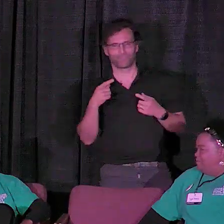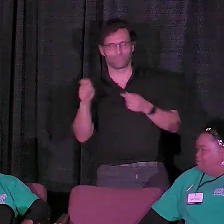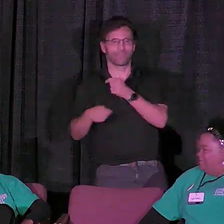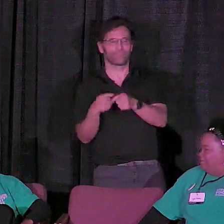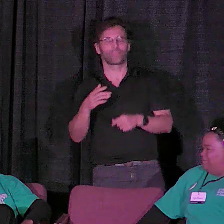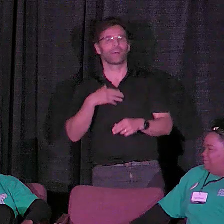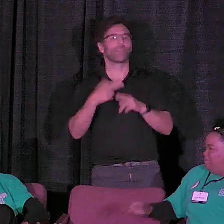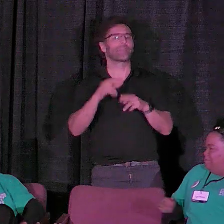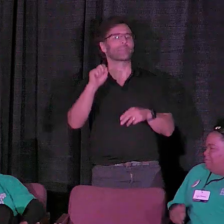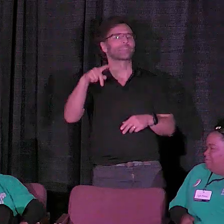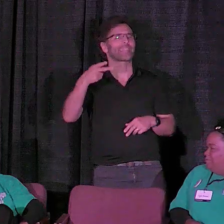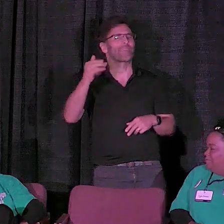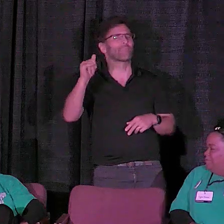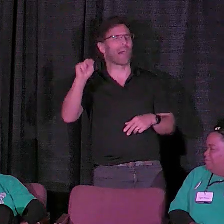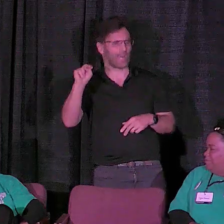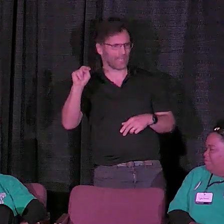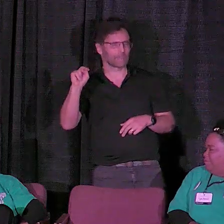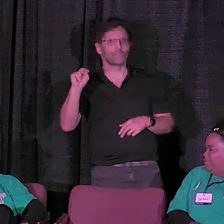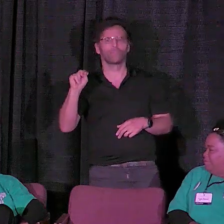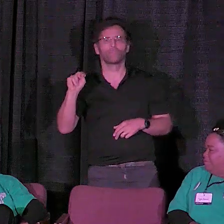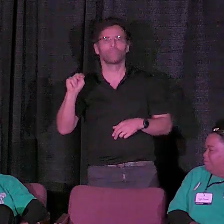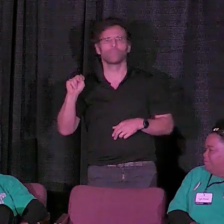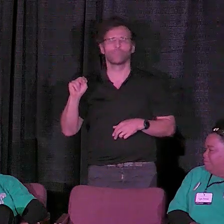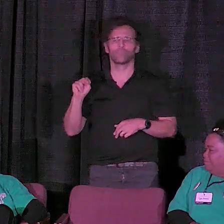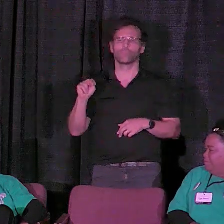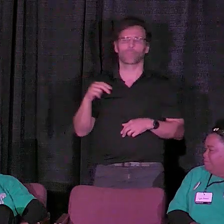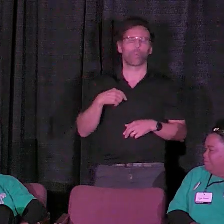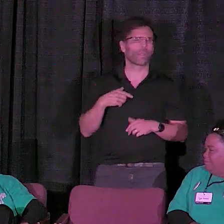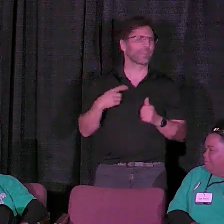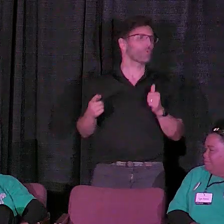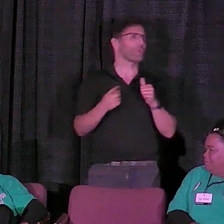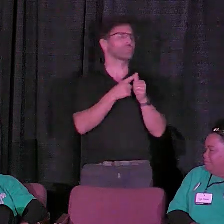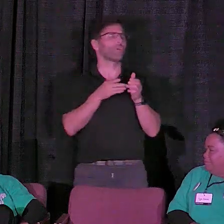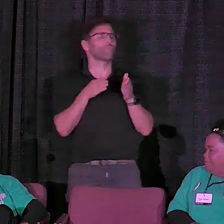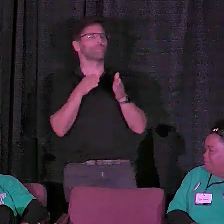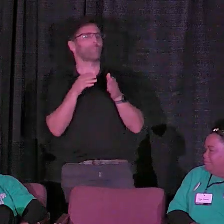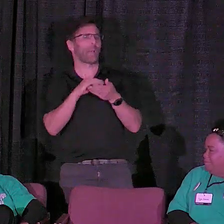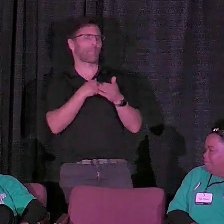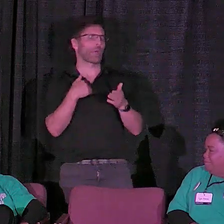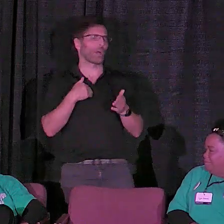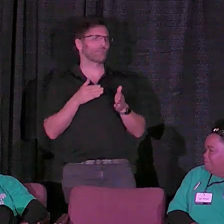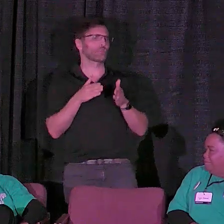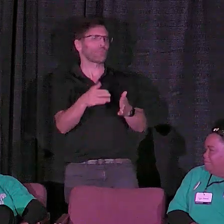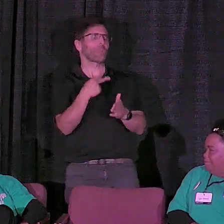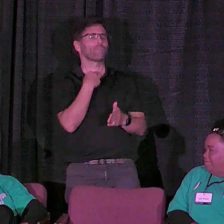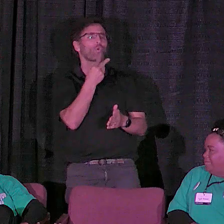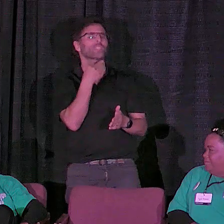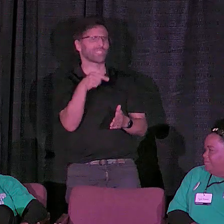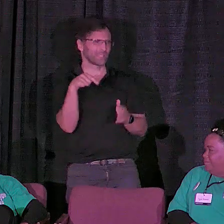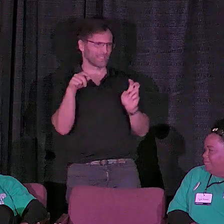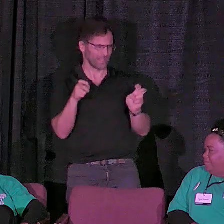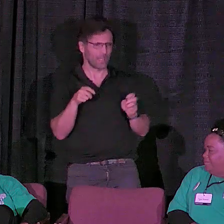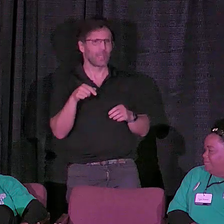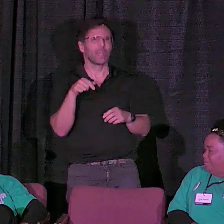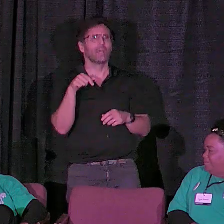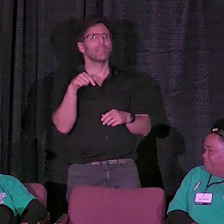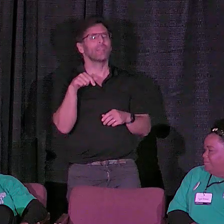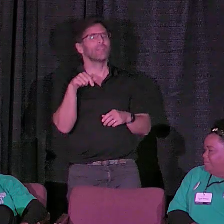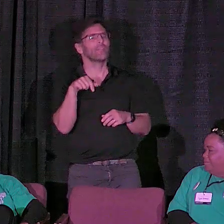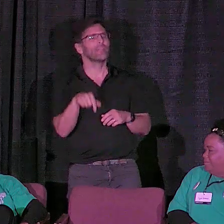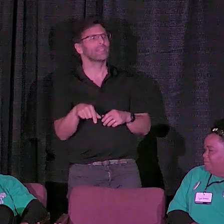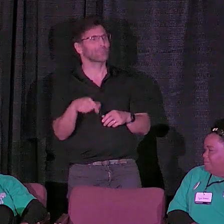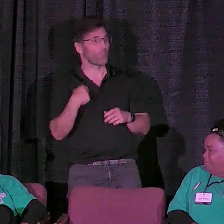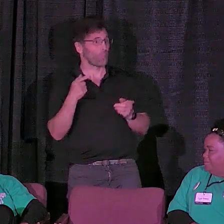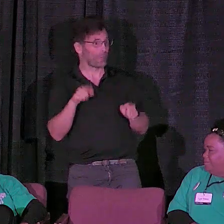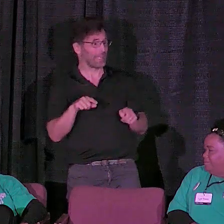My name is Stefan. I'm one of the original members of Street Voices. And when this group started,